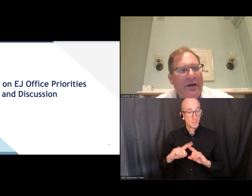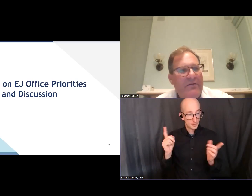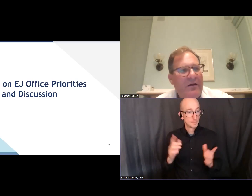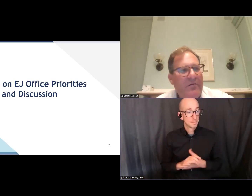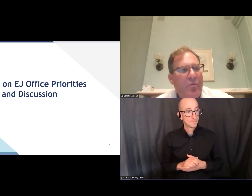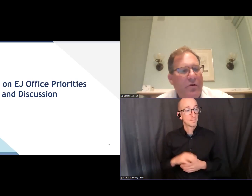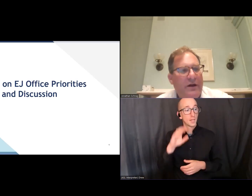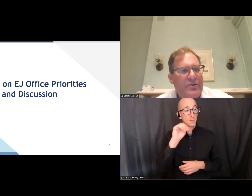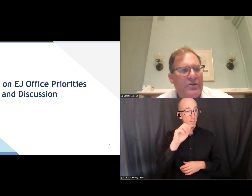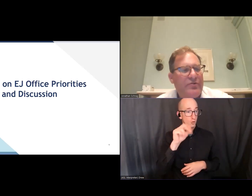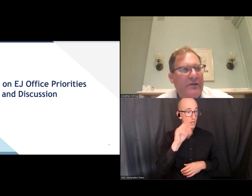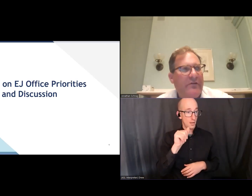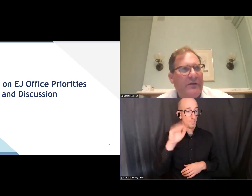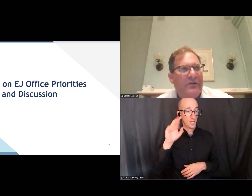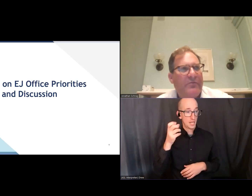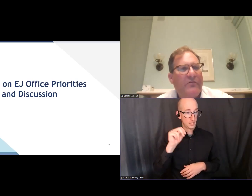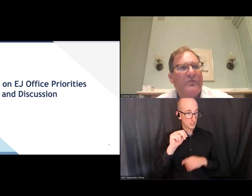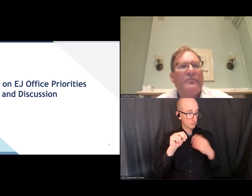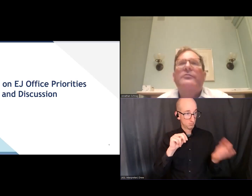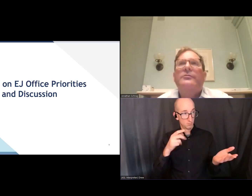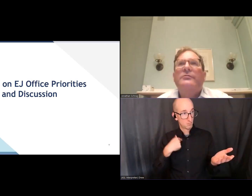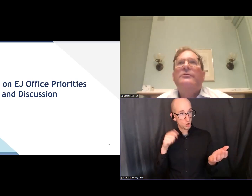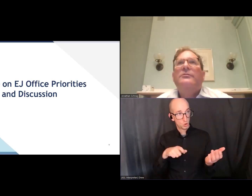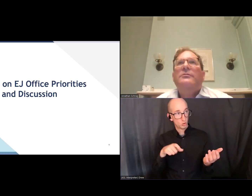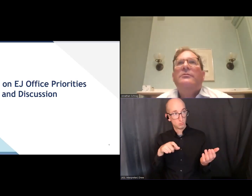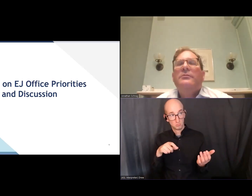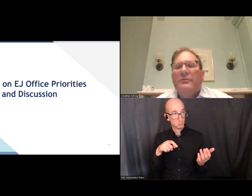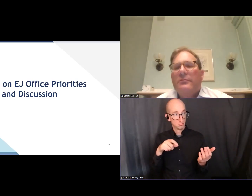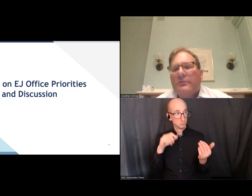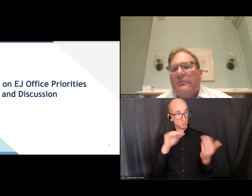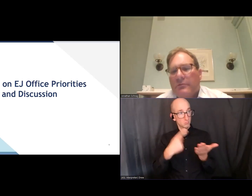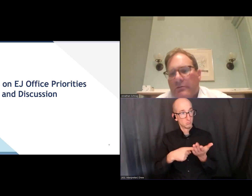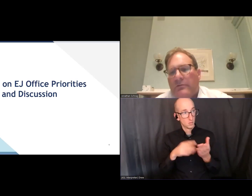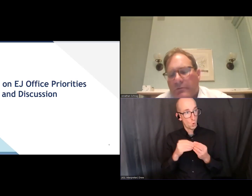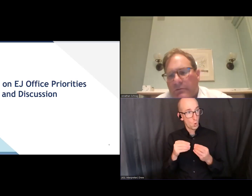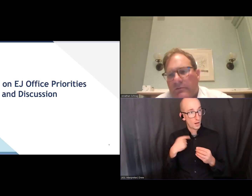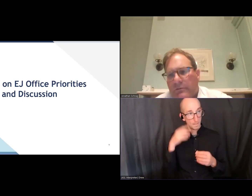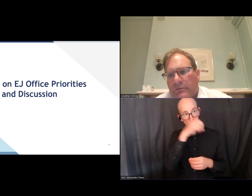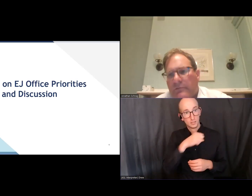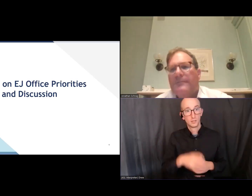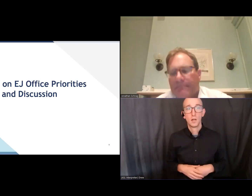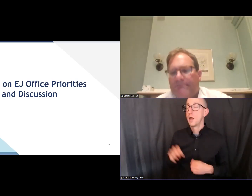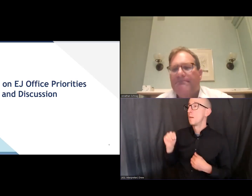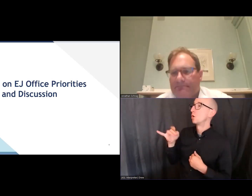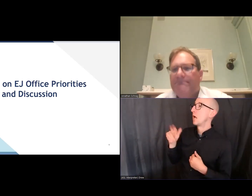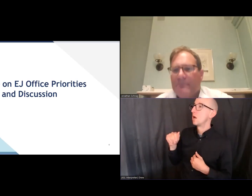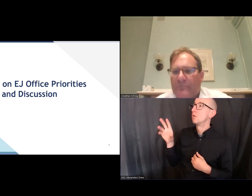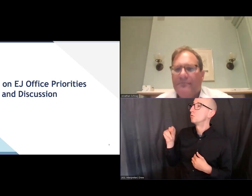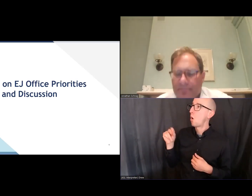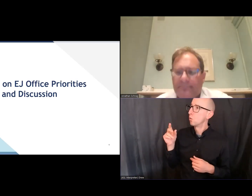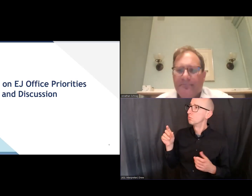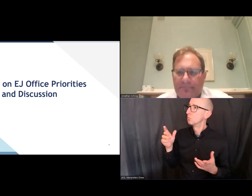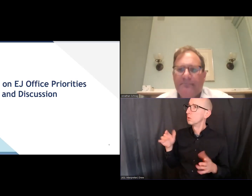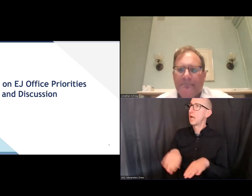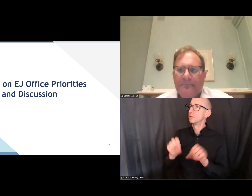Belen, is there anything more that I should address that I've skipped over? No, I think that's good. We can open it up for questions or comments